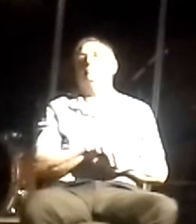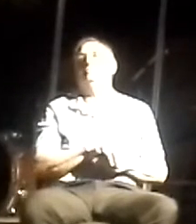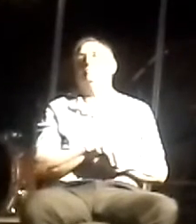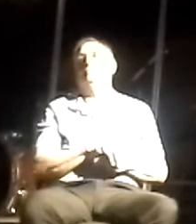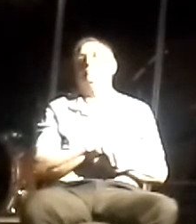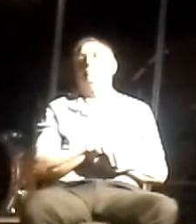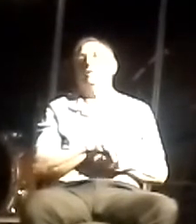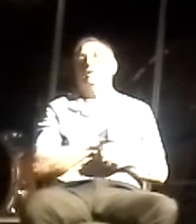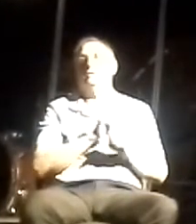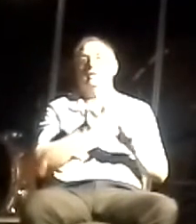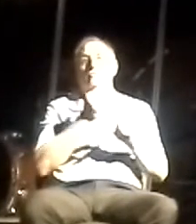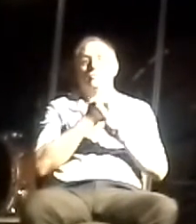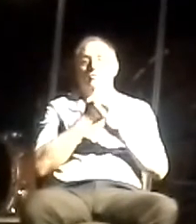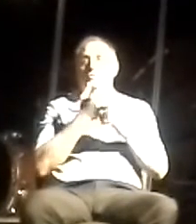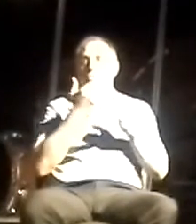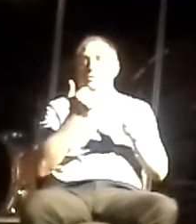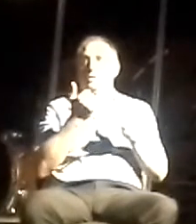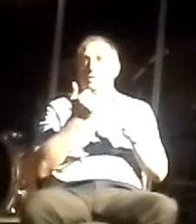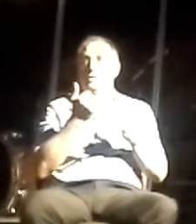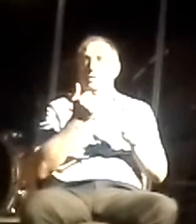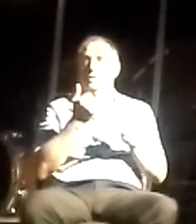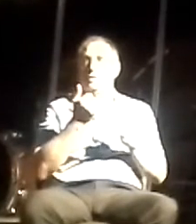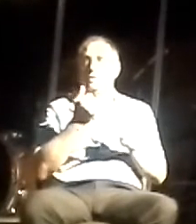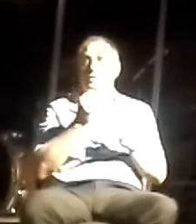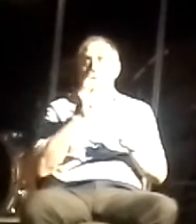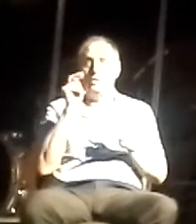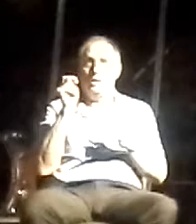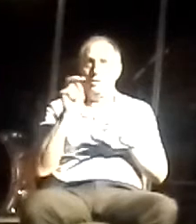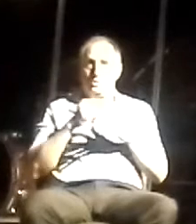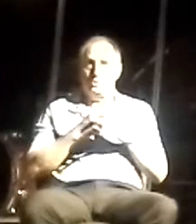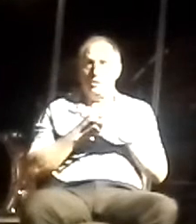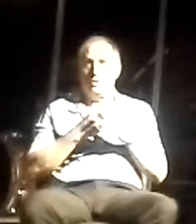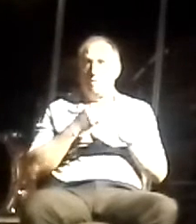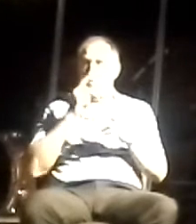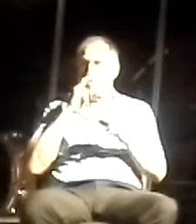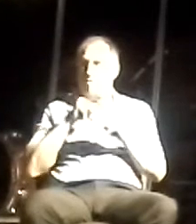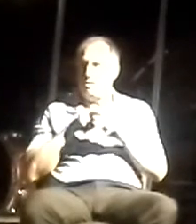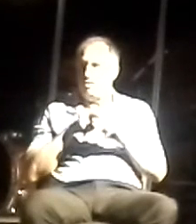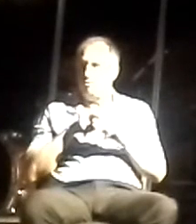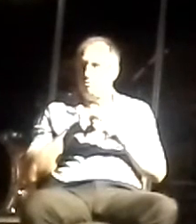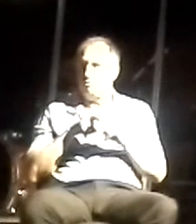Say to yourself today, man, Dad, it started off kind of fun.